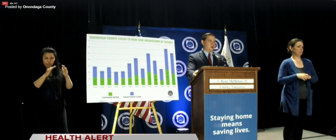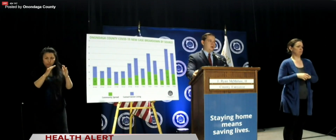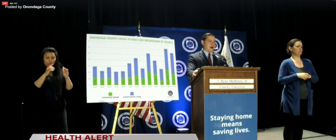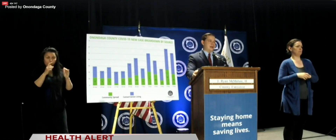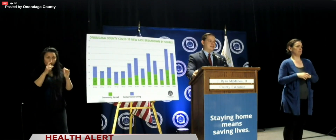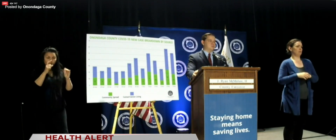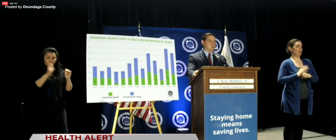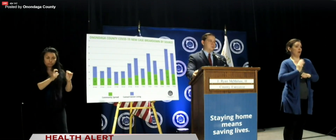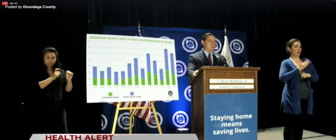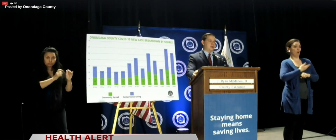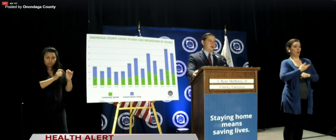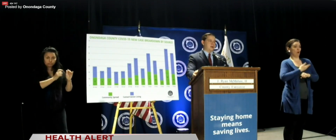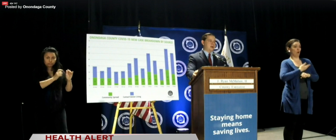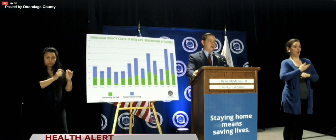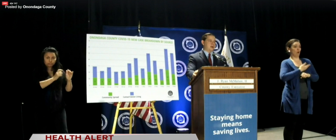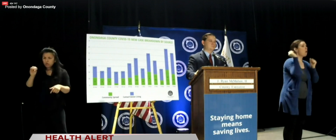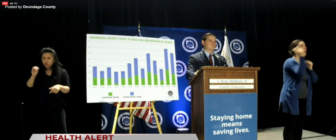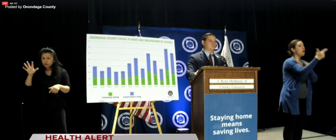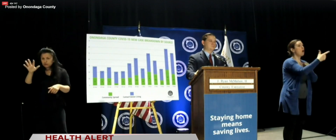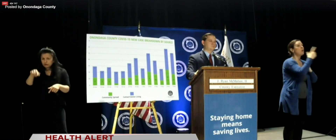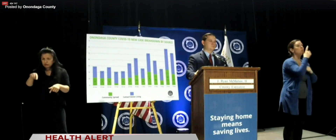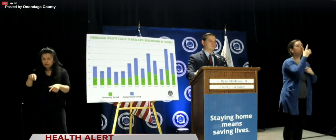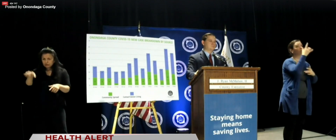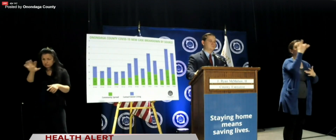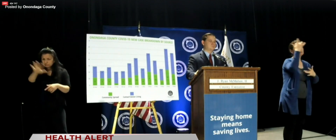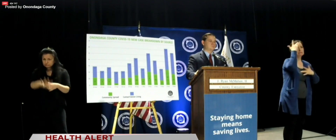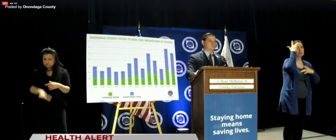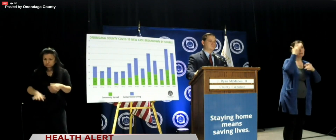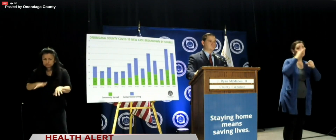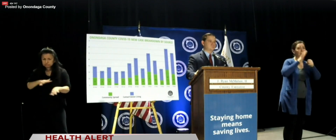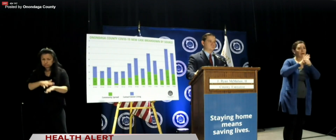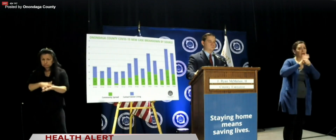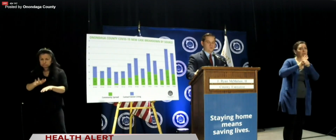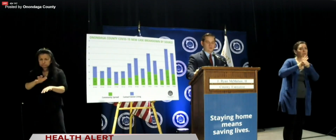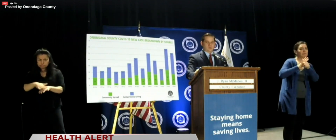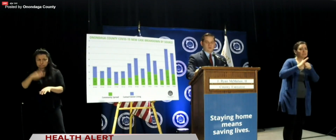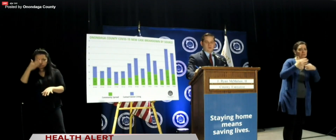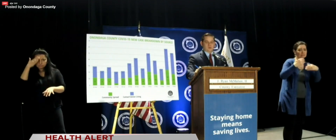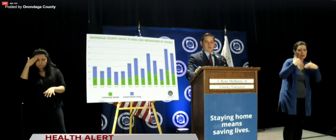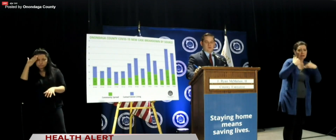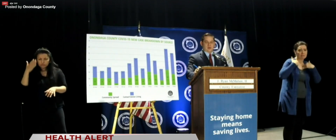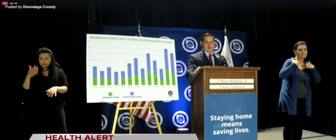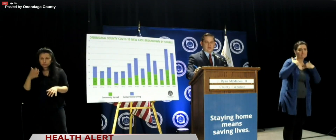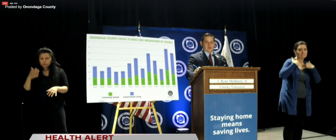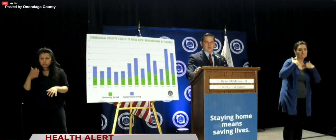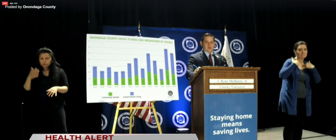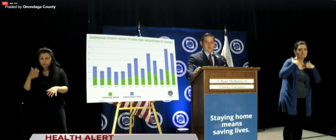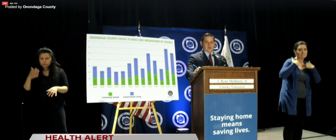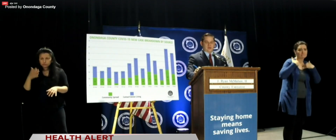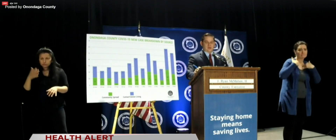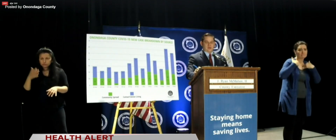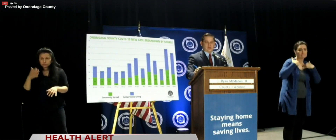compared to our hospital capacity. Facilities or wings or whatever. I think we have 3